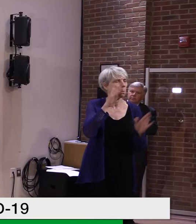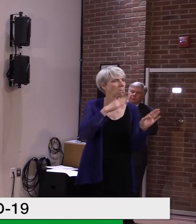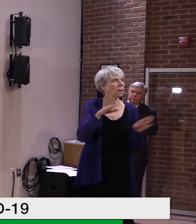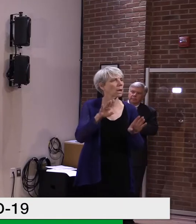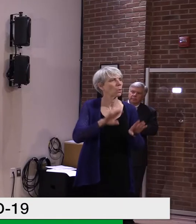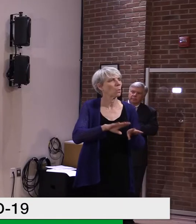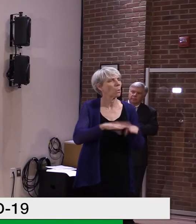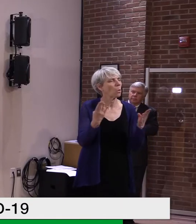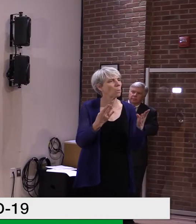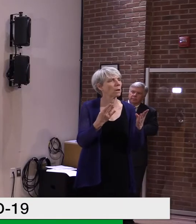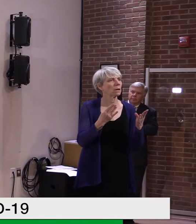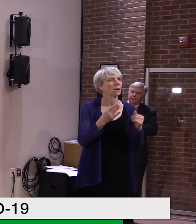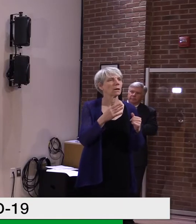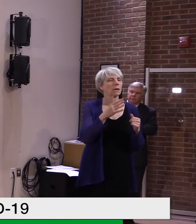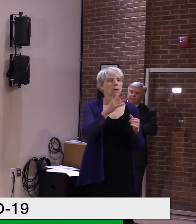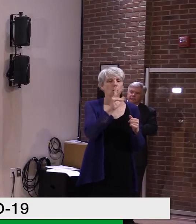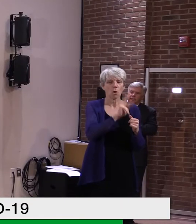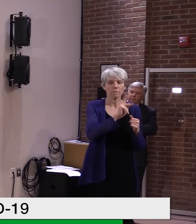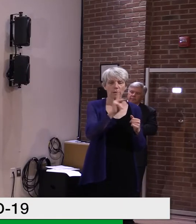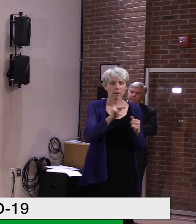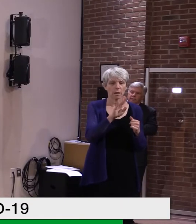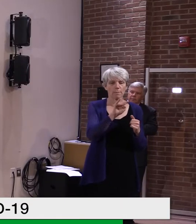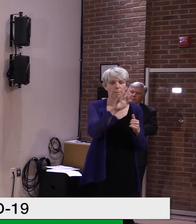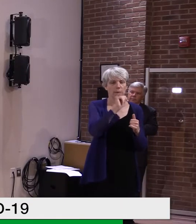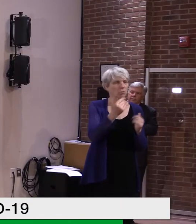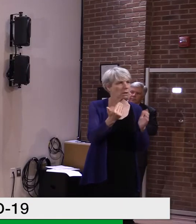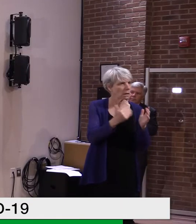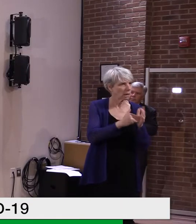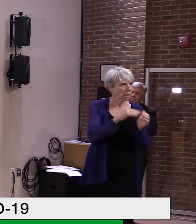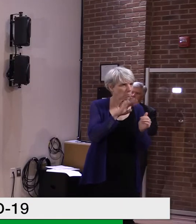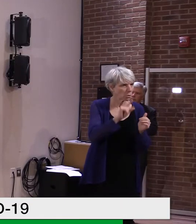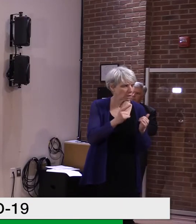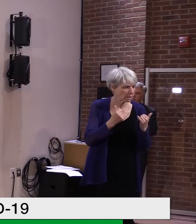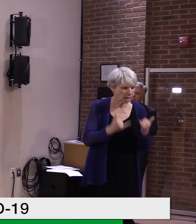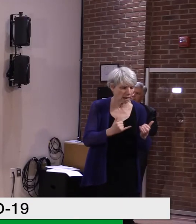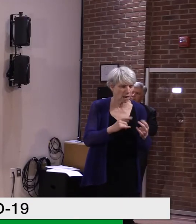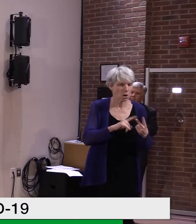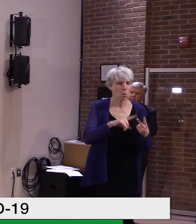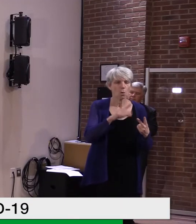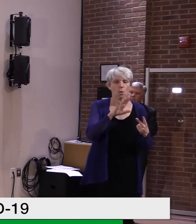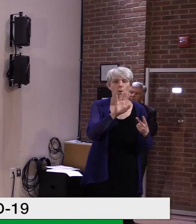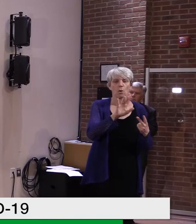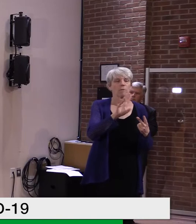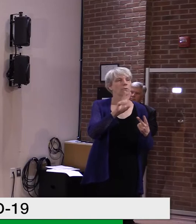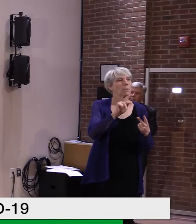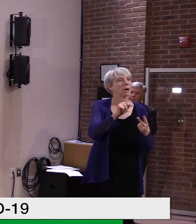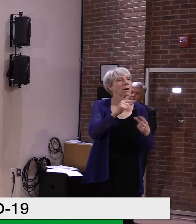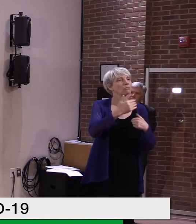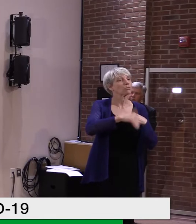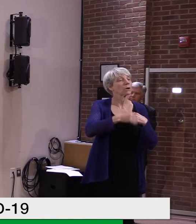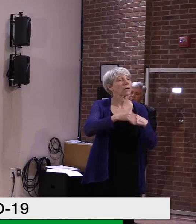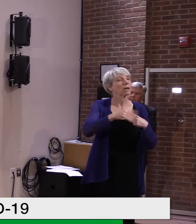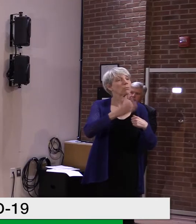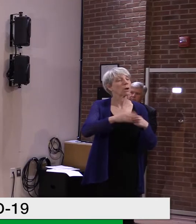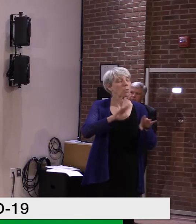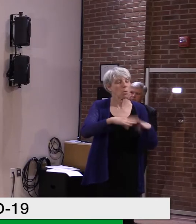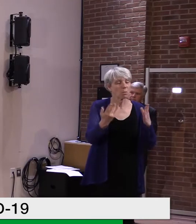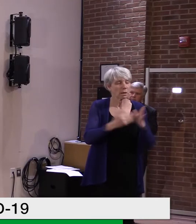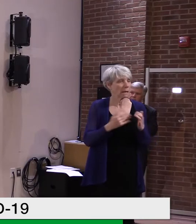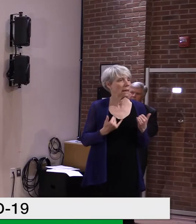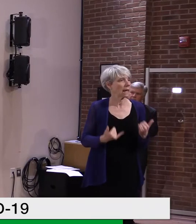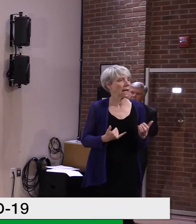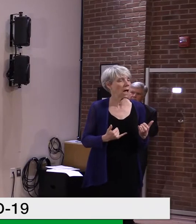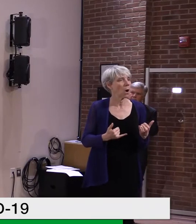that doesn't preclude them from opening up in the future, or maybe even contemplating what they're going to do with the brands.